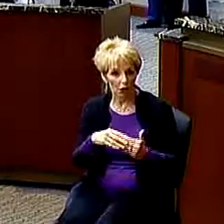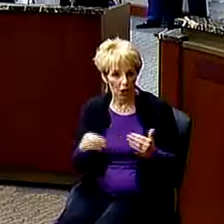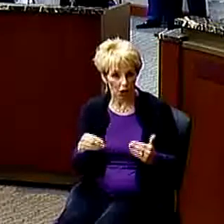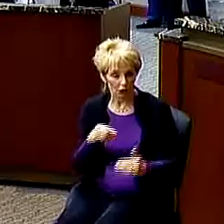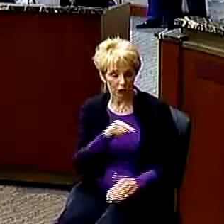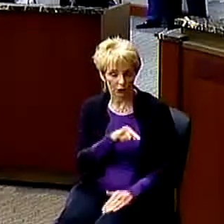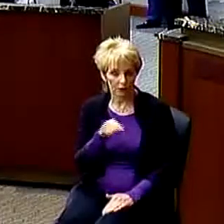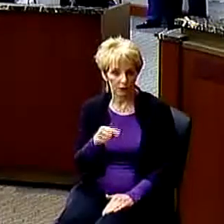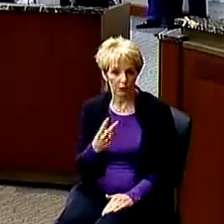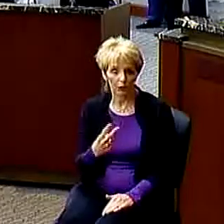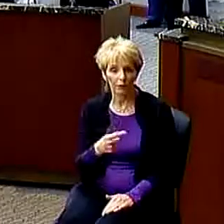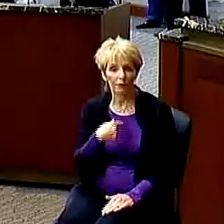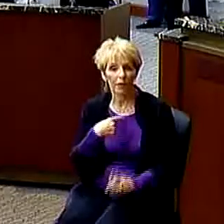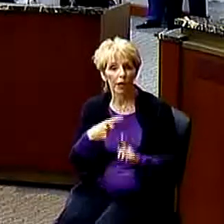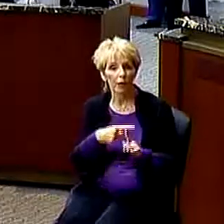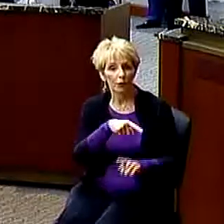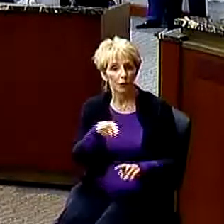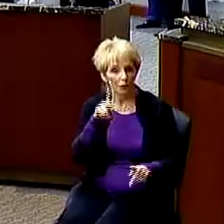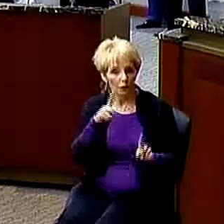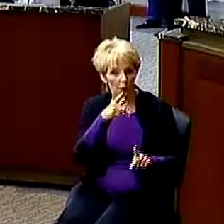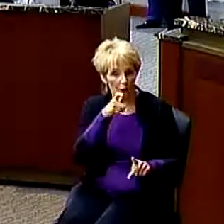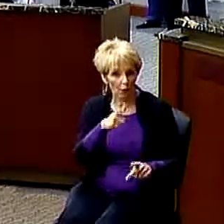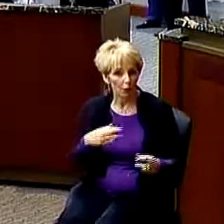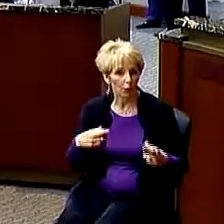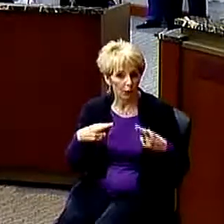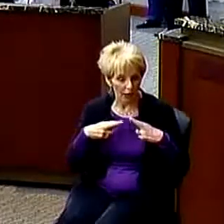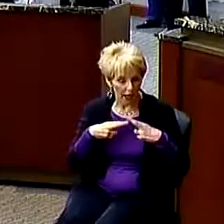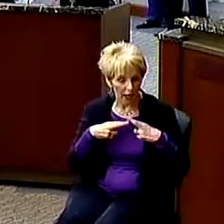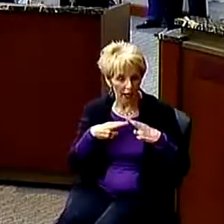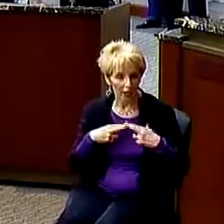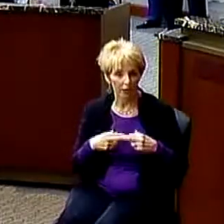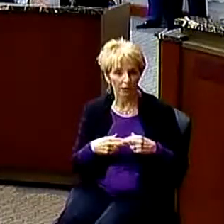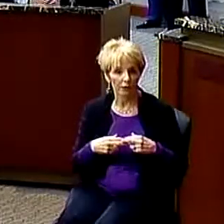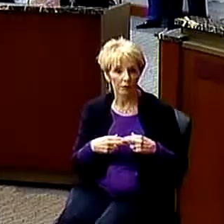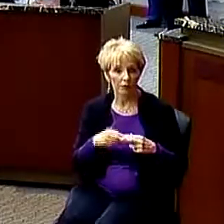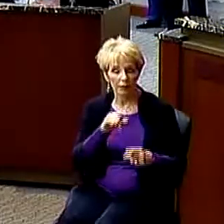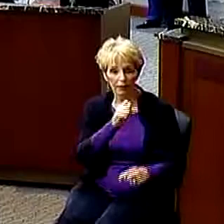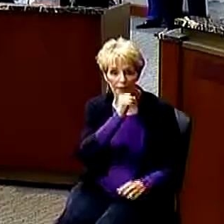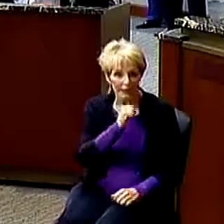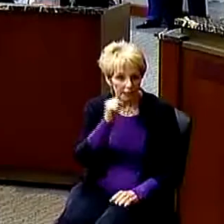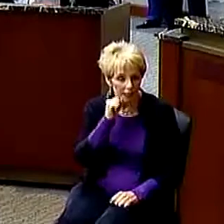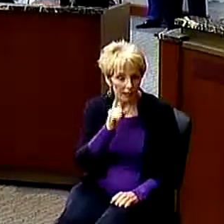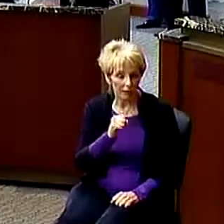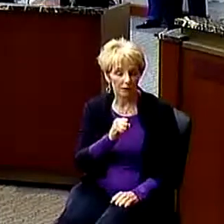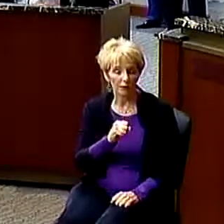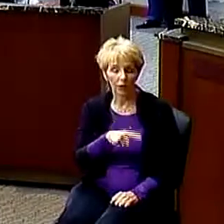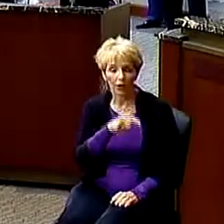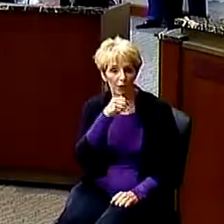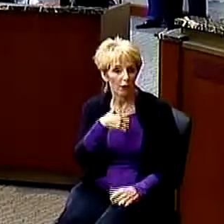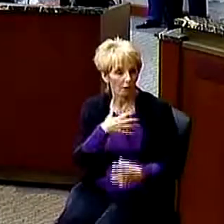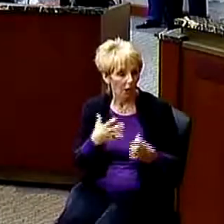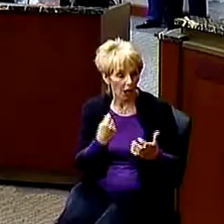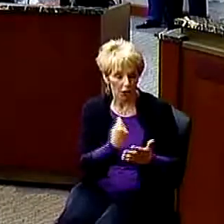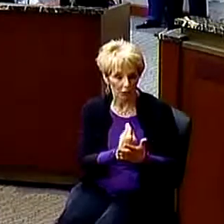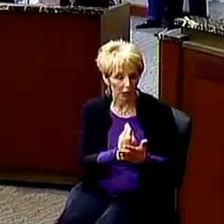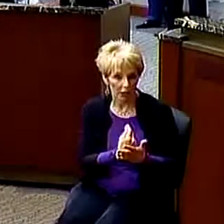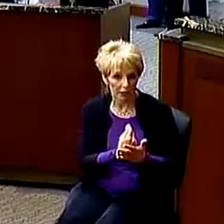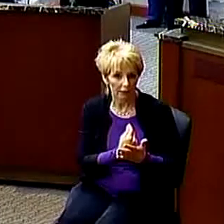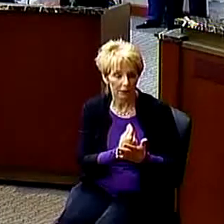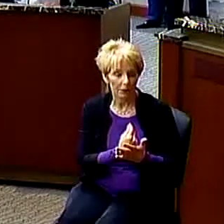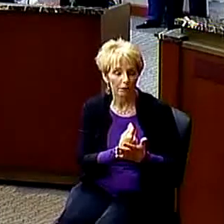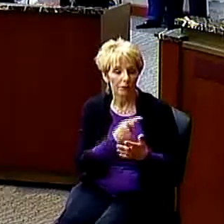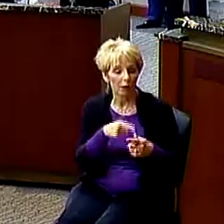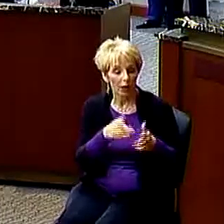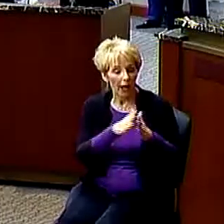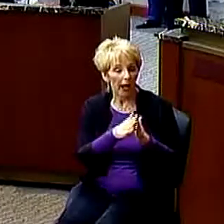$325. I rent these to people who are retired, single, that type. They don't have a lot of money. And when